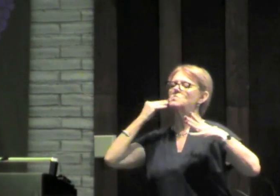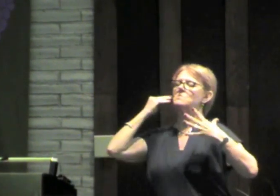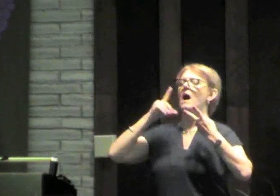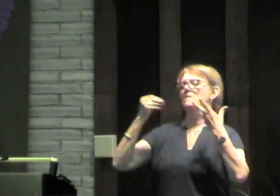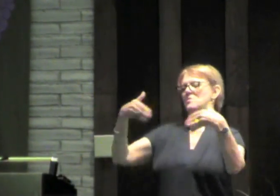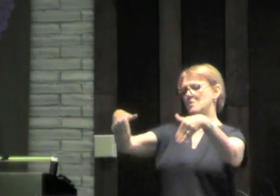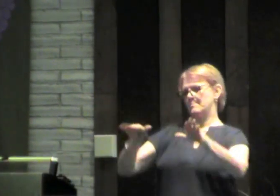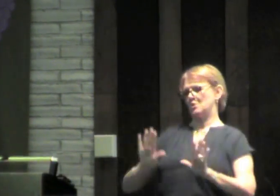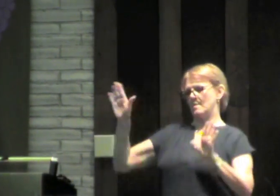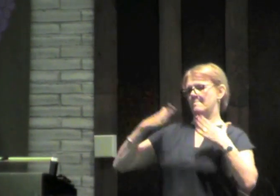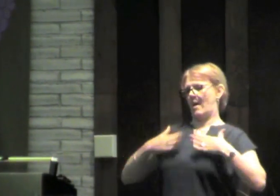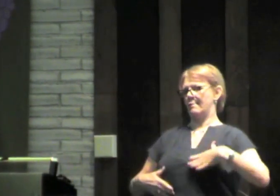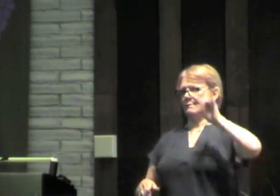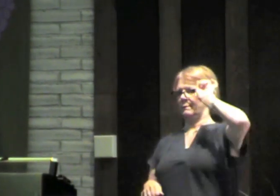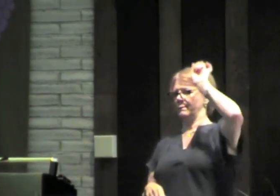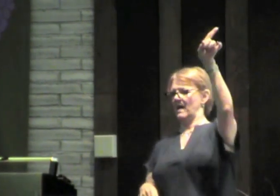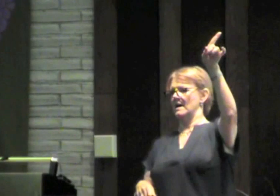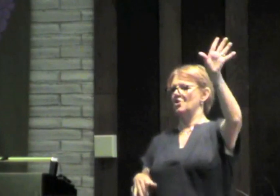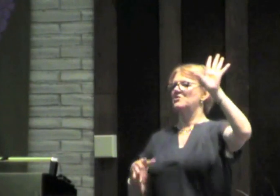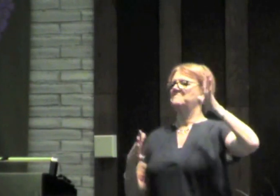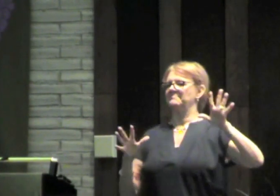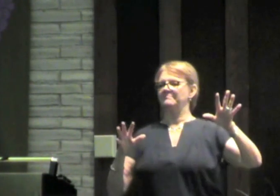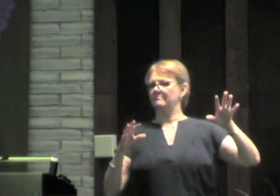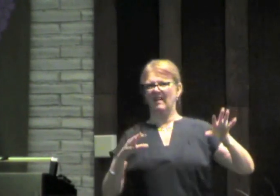his dream vacation home and also his tomb.